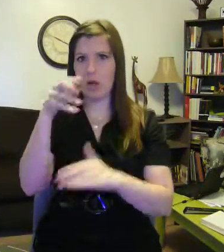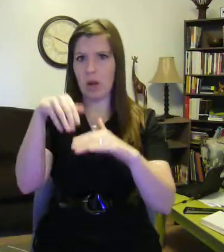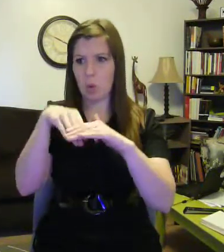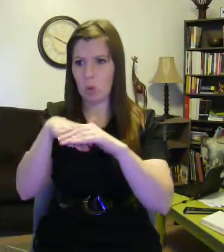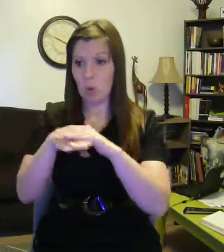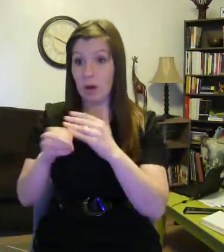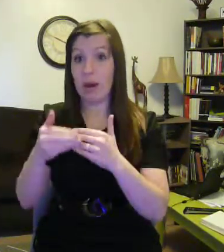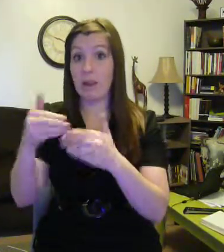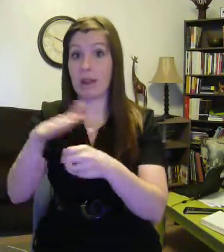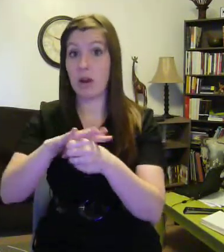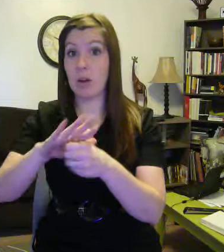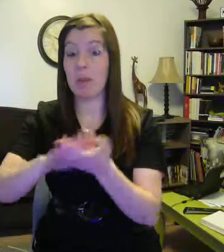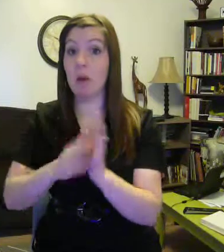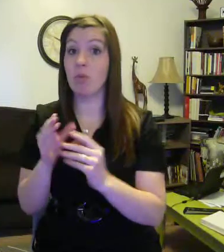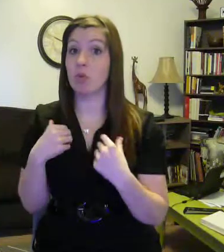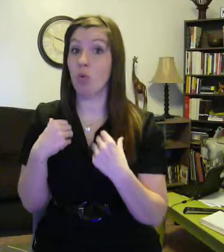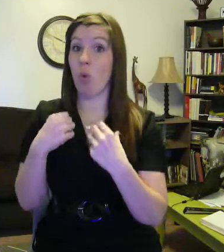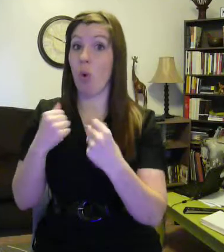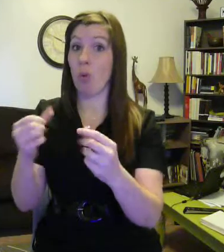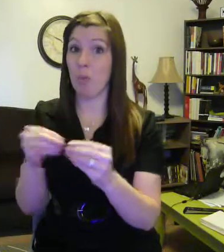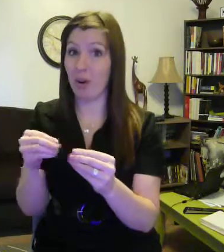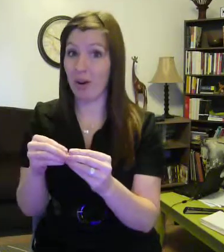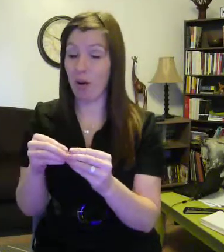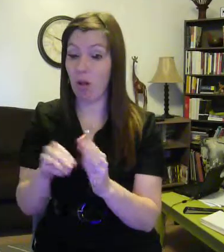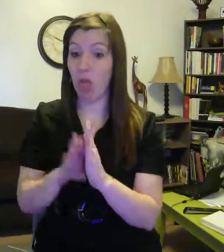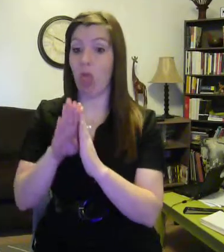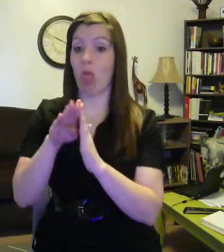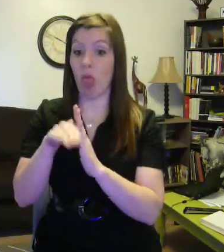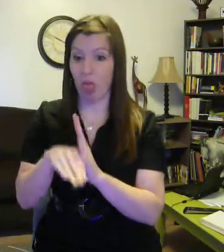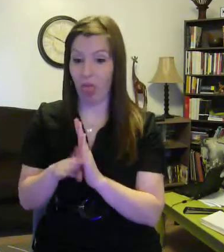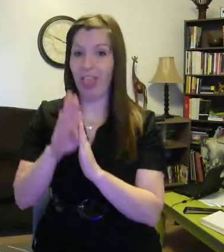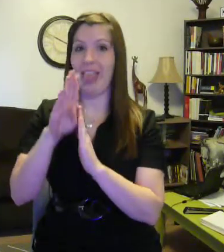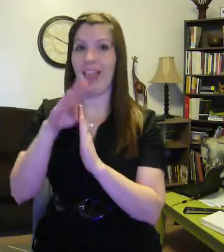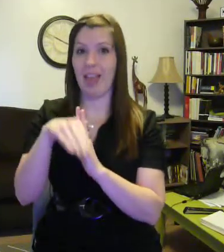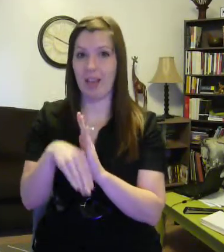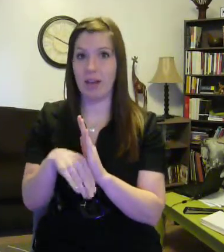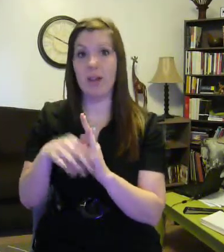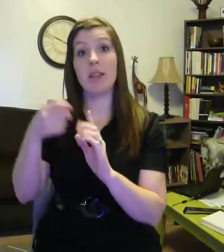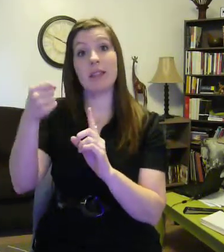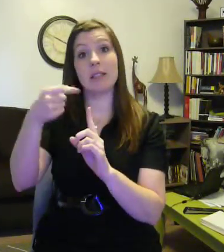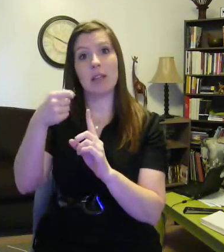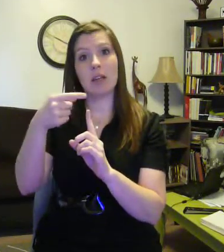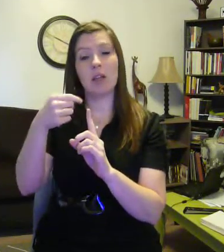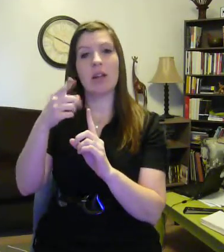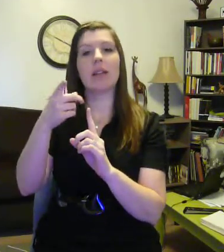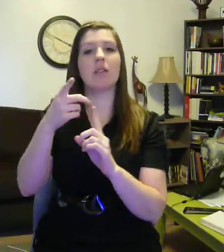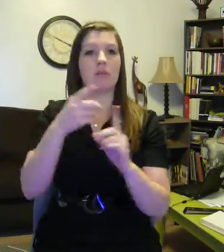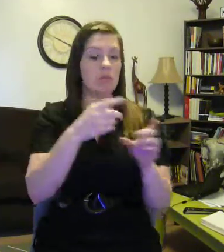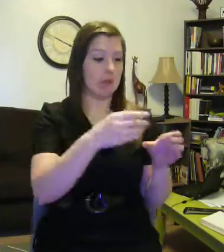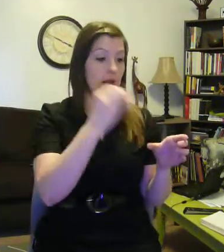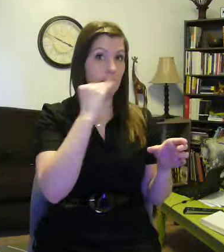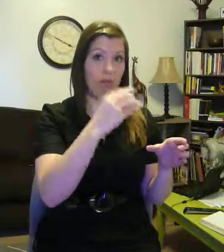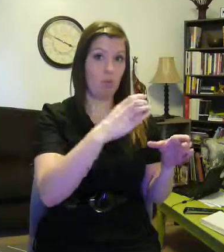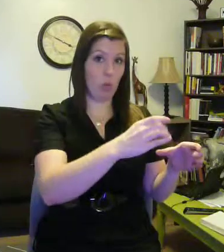area, the signal is automatically transferred without the caller knowing that that has happened.